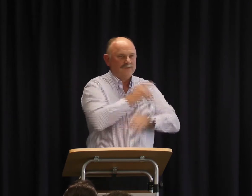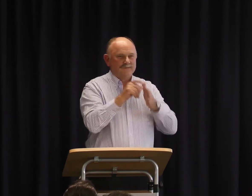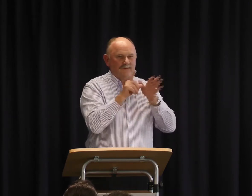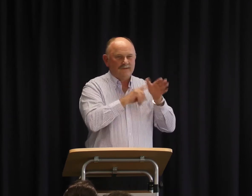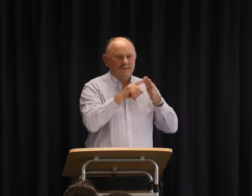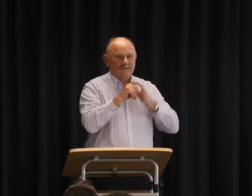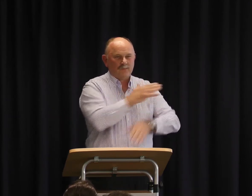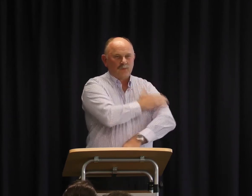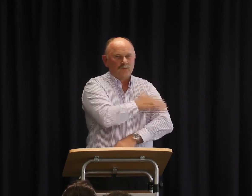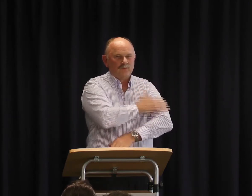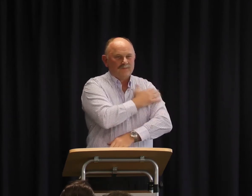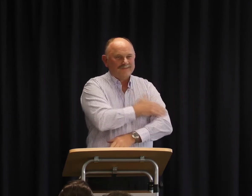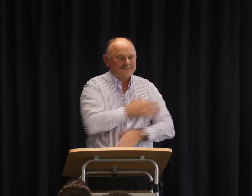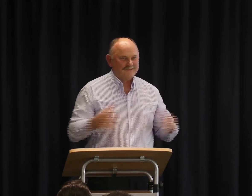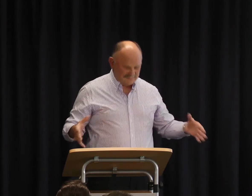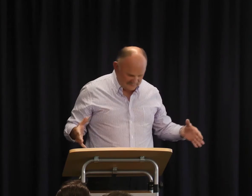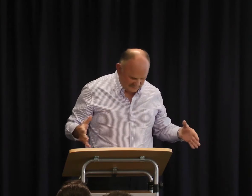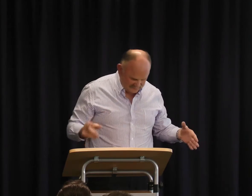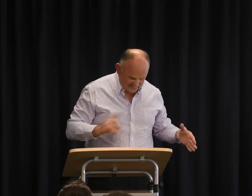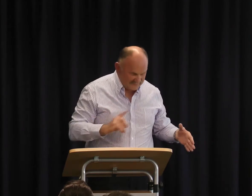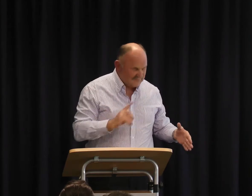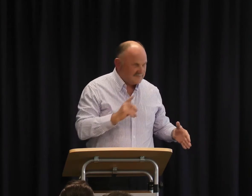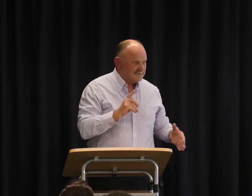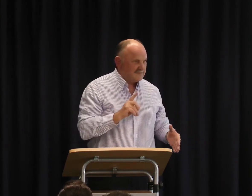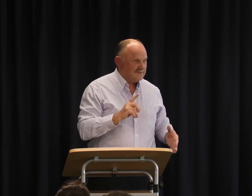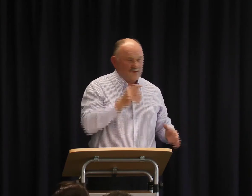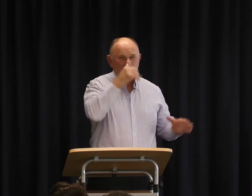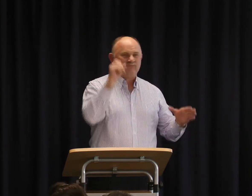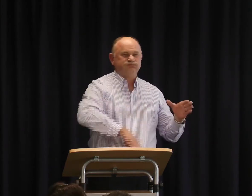they were all blue. They were all blue. And I said, what?